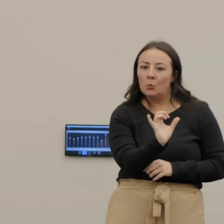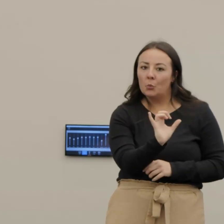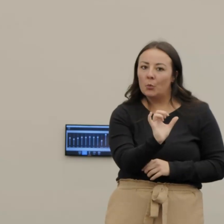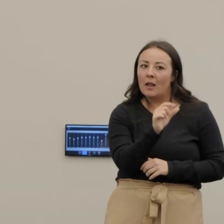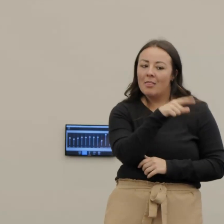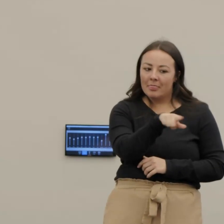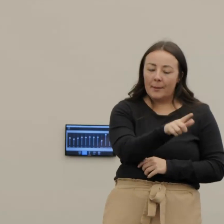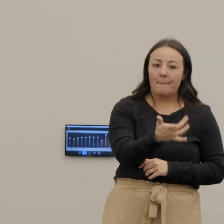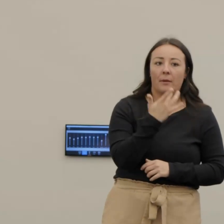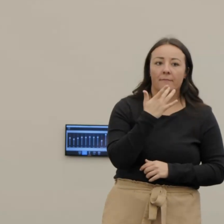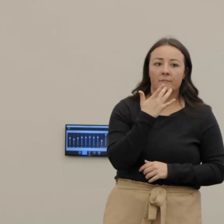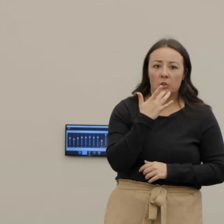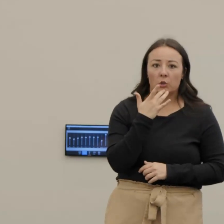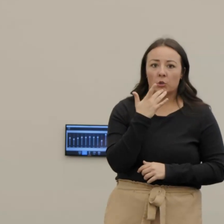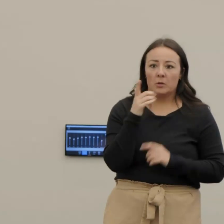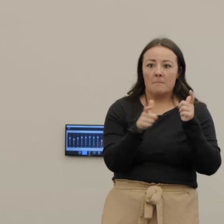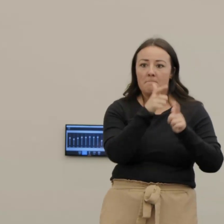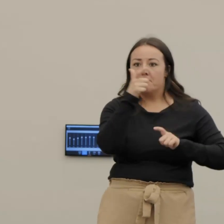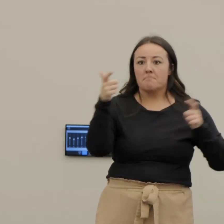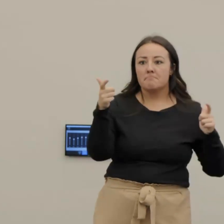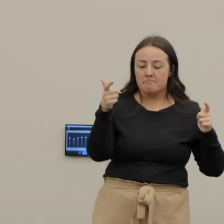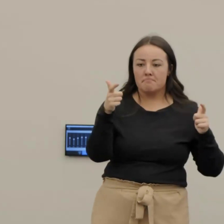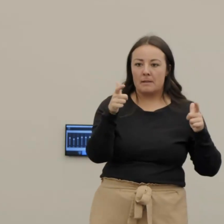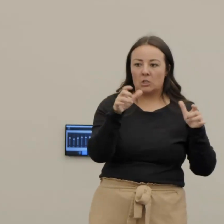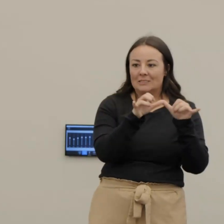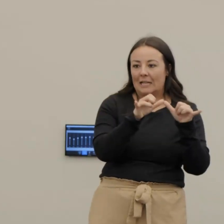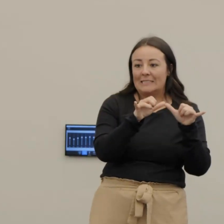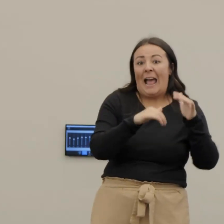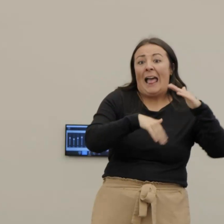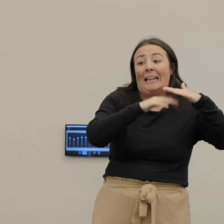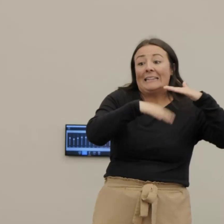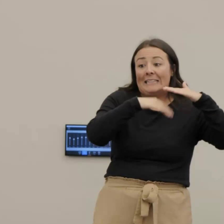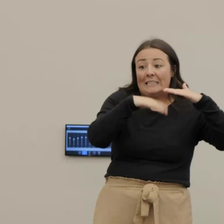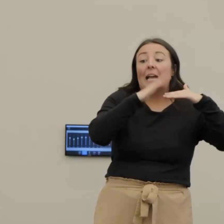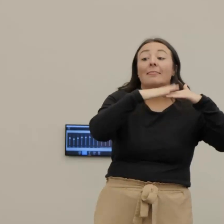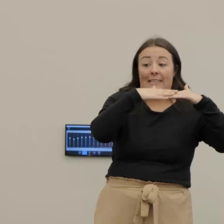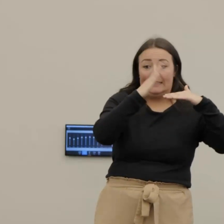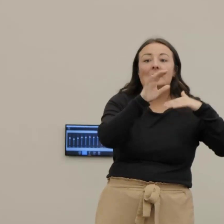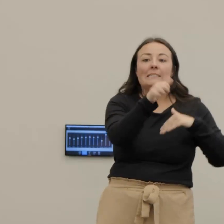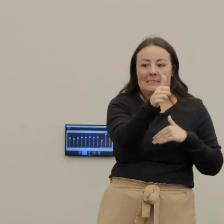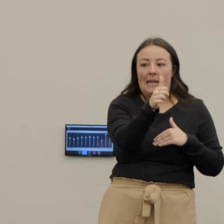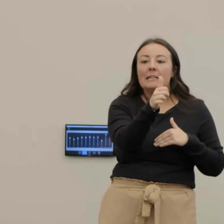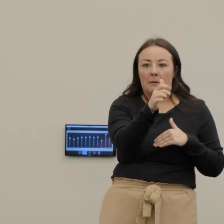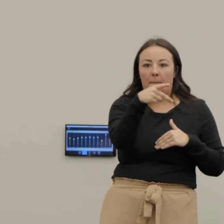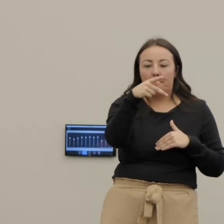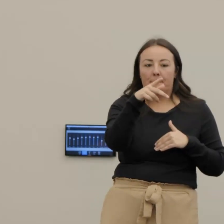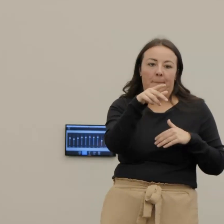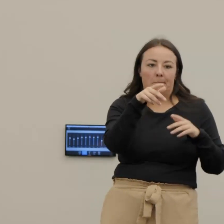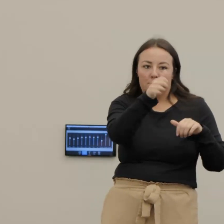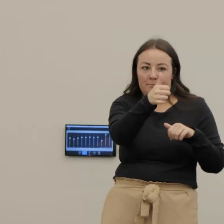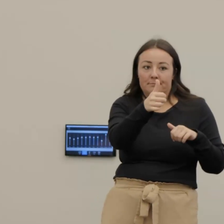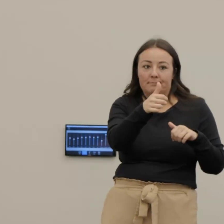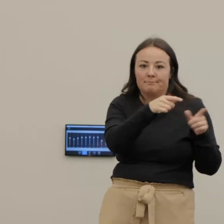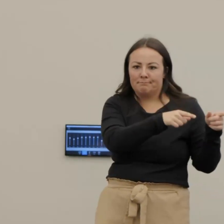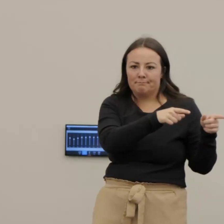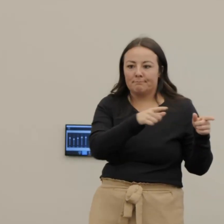larger font, at least 10 point. Okay, so the older adults did want the 12 and the low literacy actually